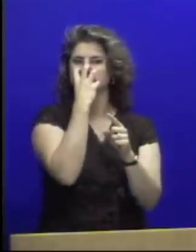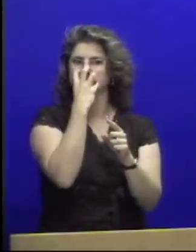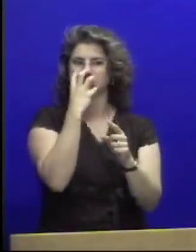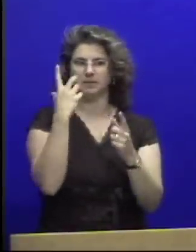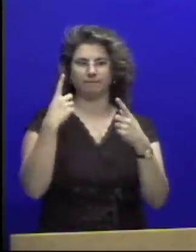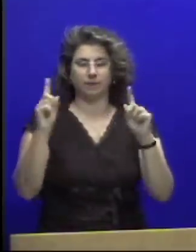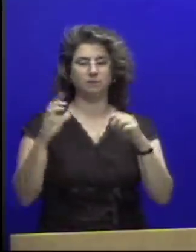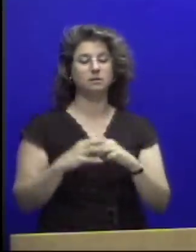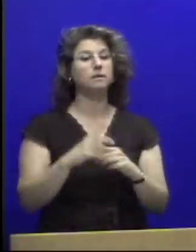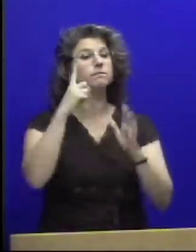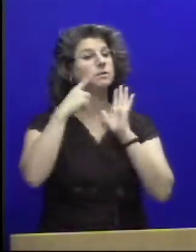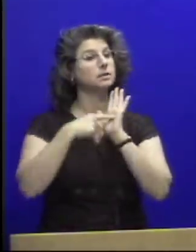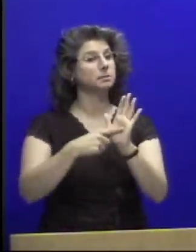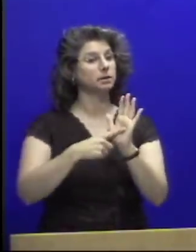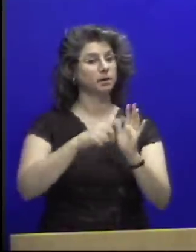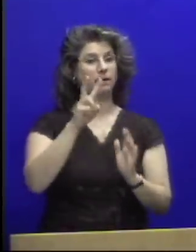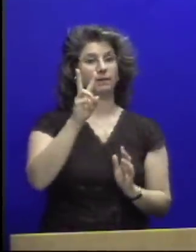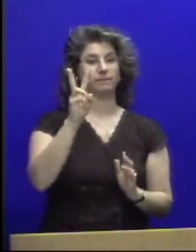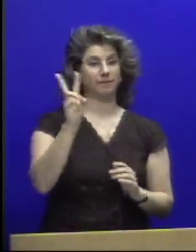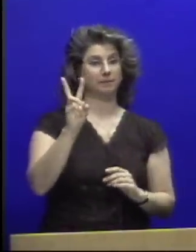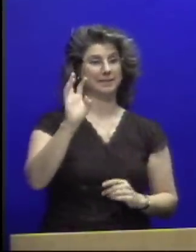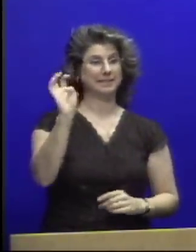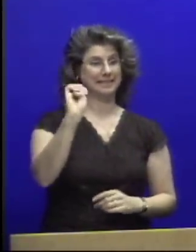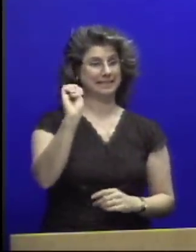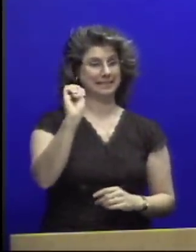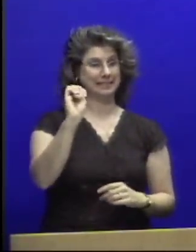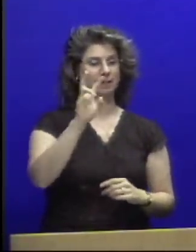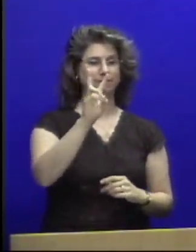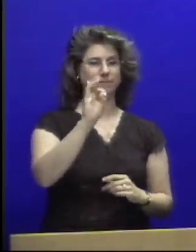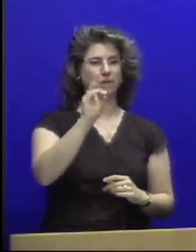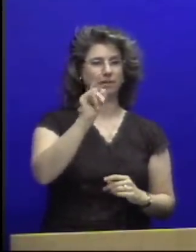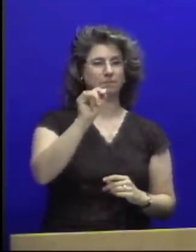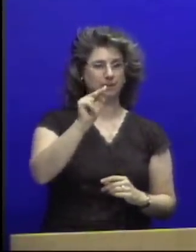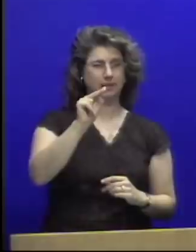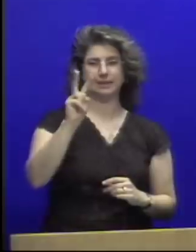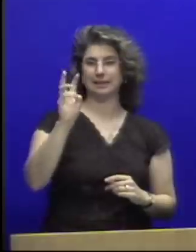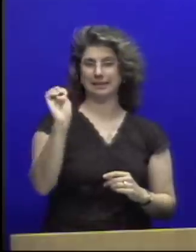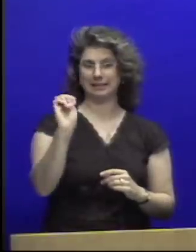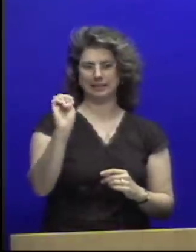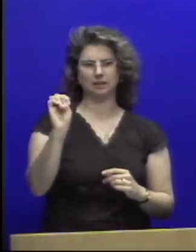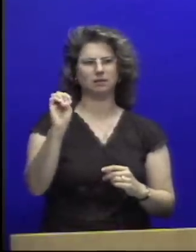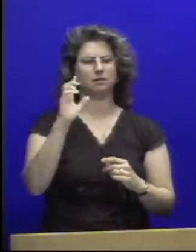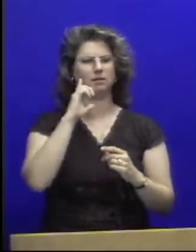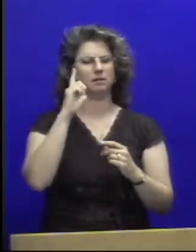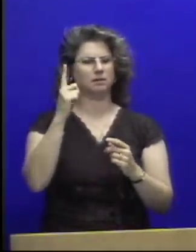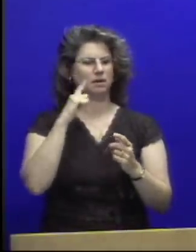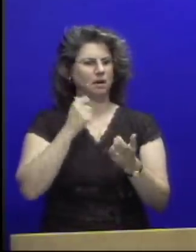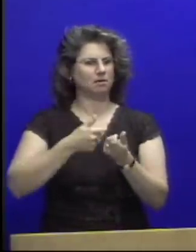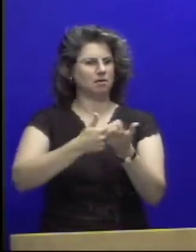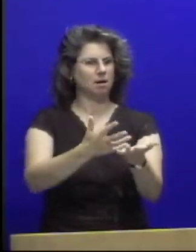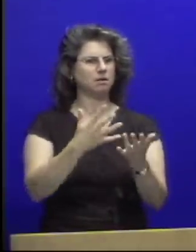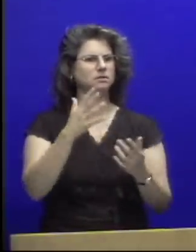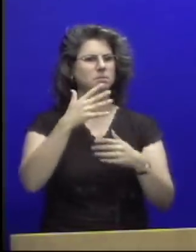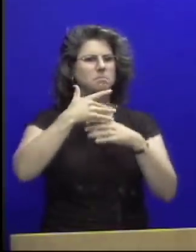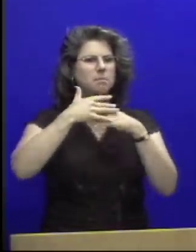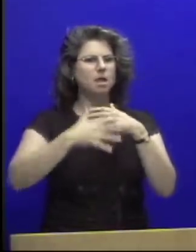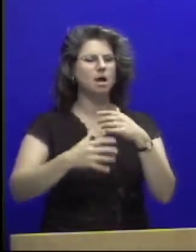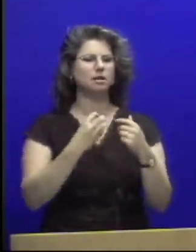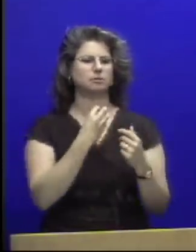vitamin E can make you form more blood clots, so that can be dangerous if we don't know about it.